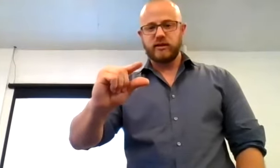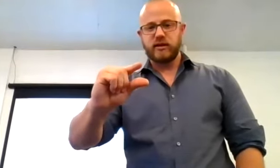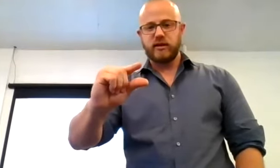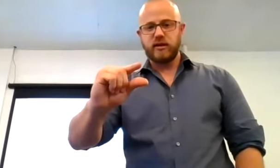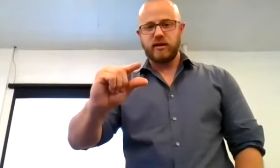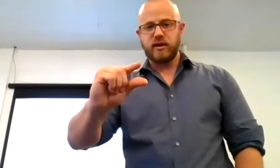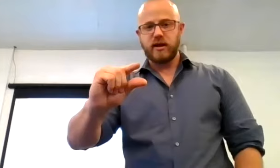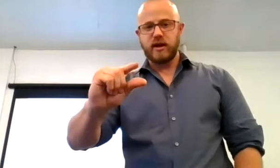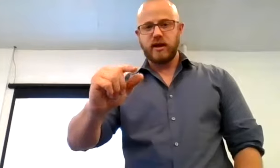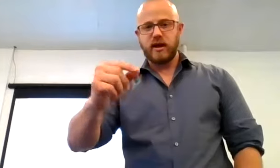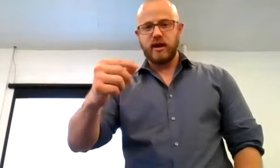G,